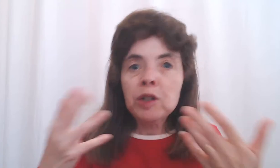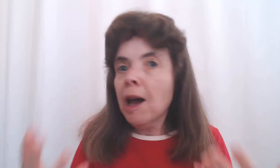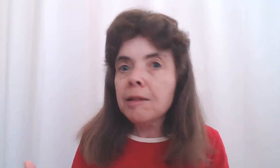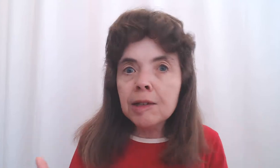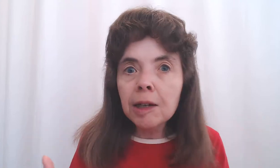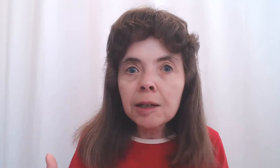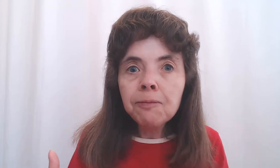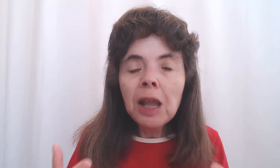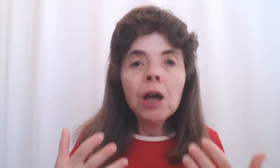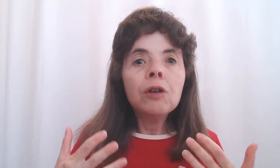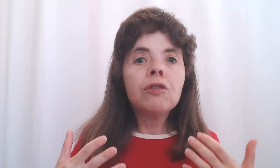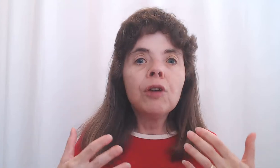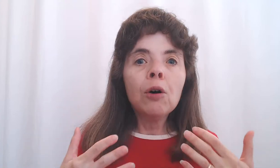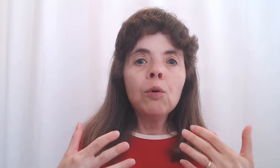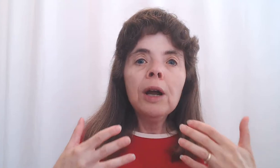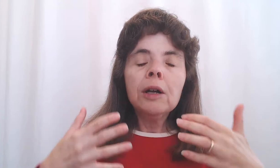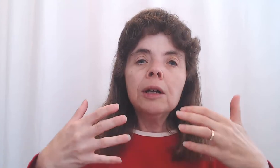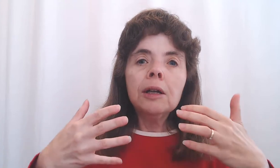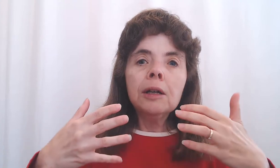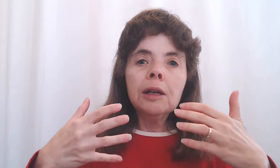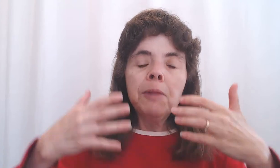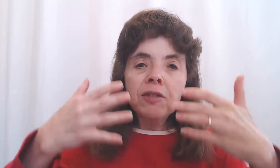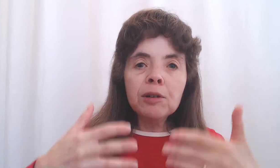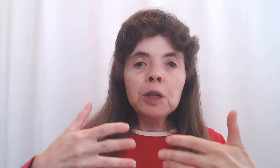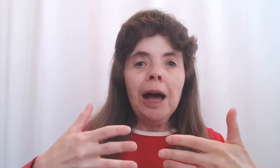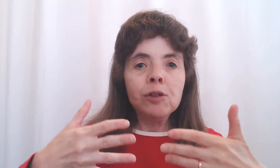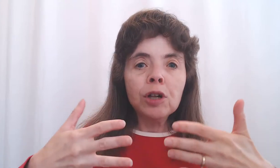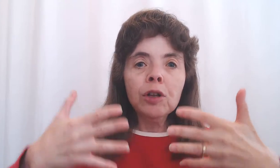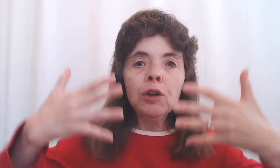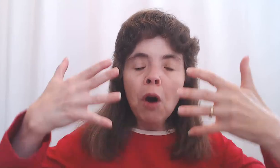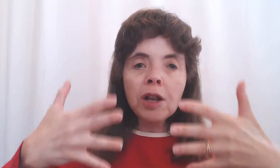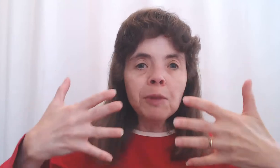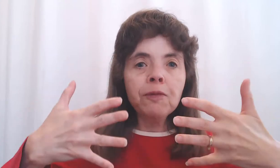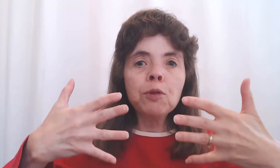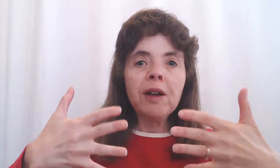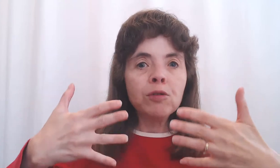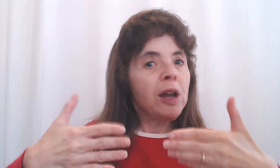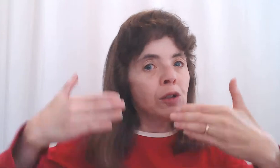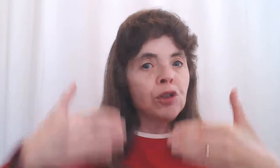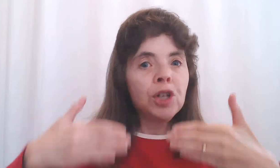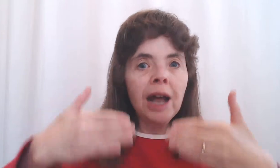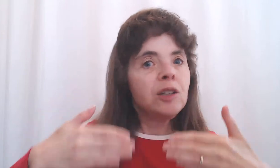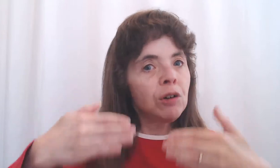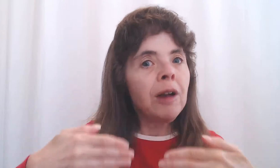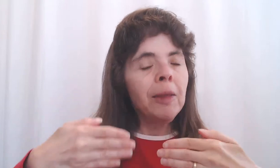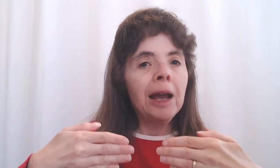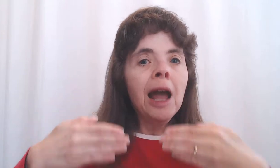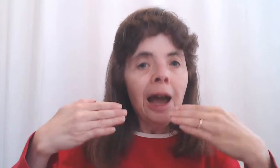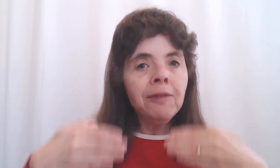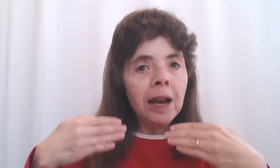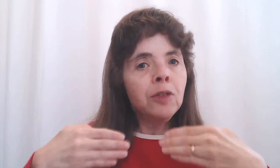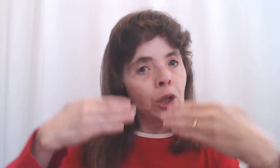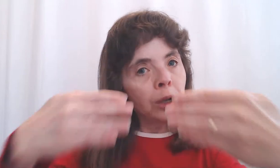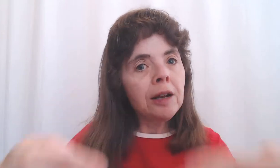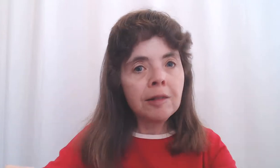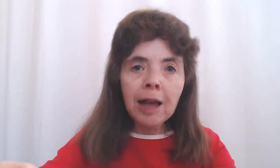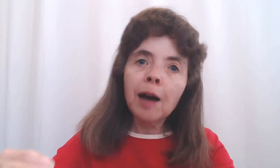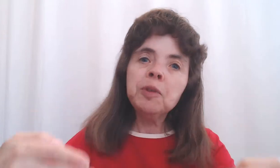tested. So epistemologically, your argument for the resurrection should not turn on that. And that I think you can accept,